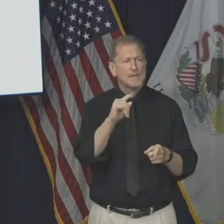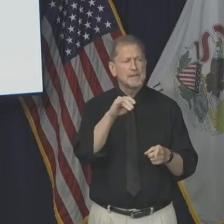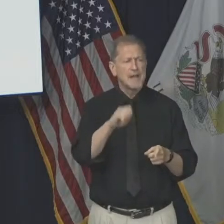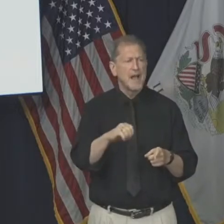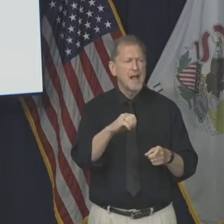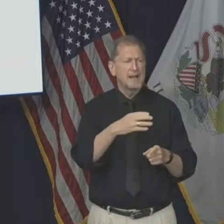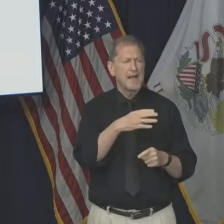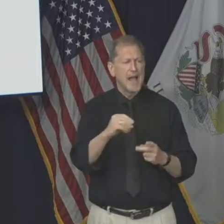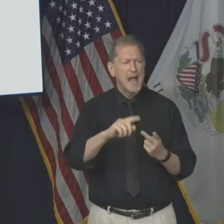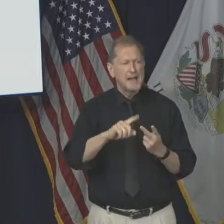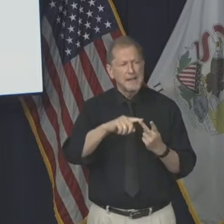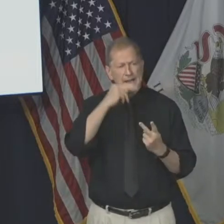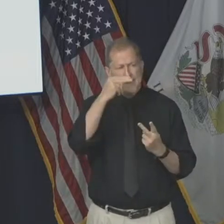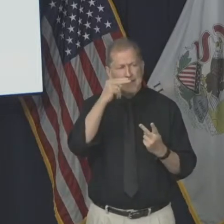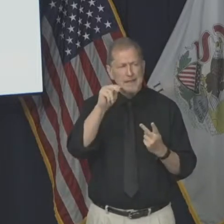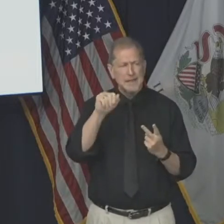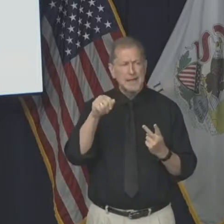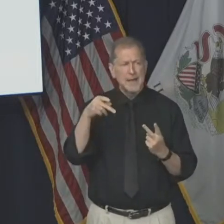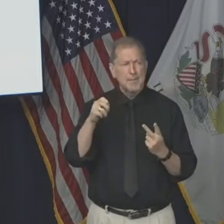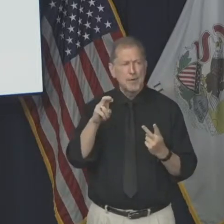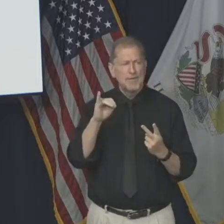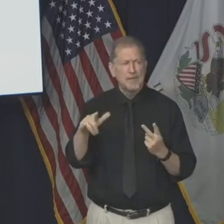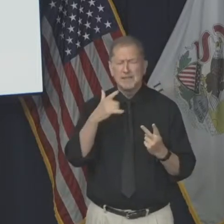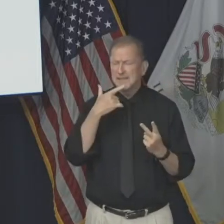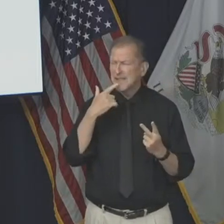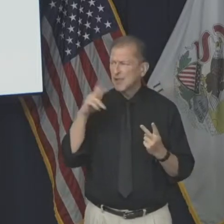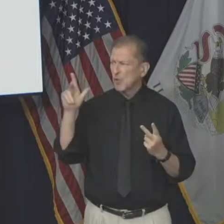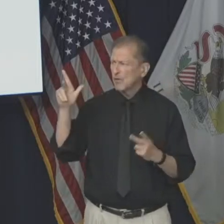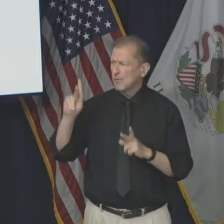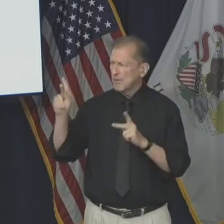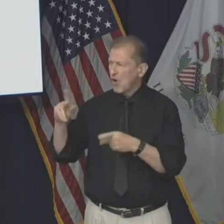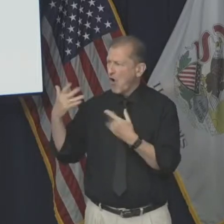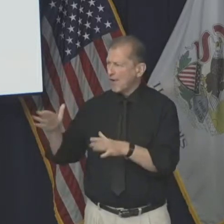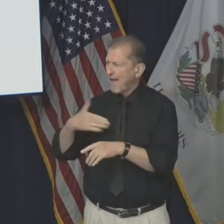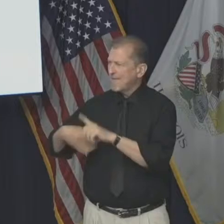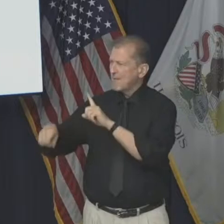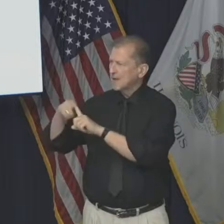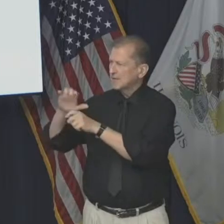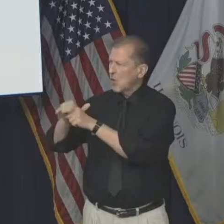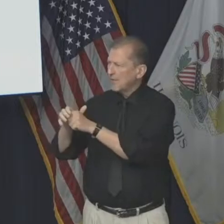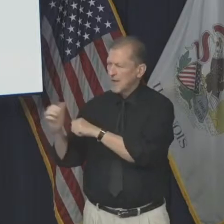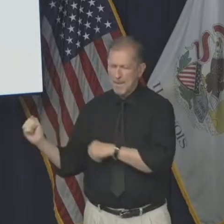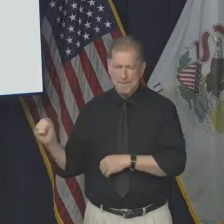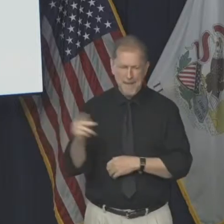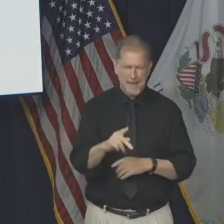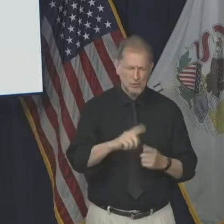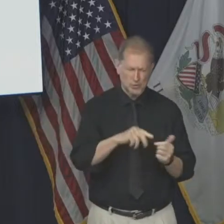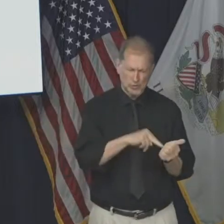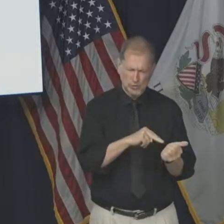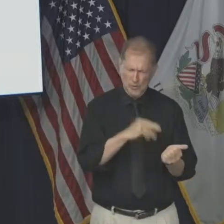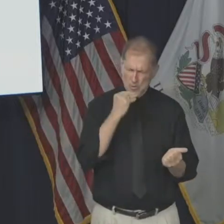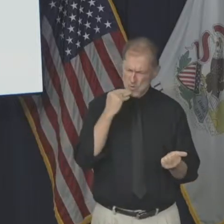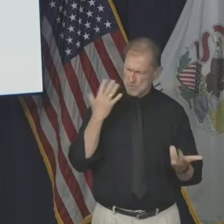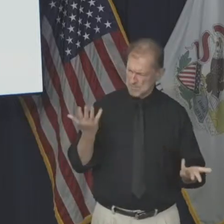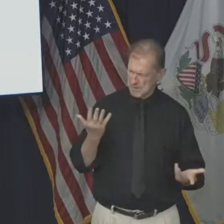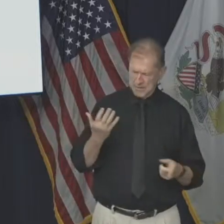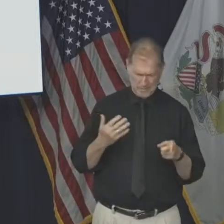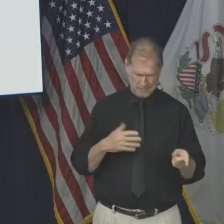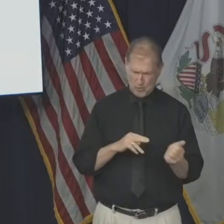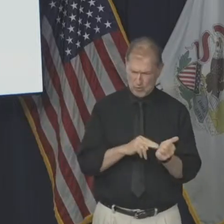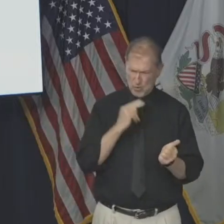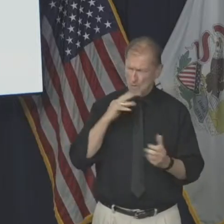Naperville, where paramedics say they transferred 23 infected patients back into nursing homes. Are you encouraging nursing homes to take